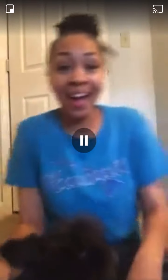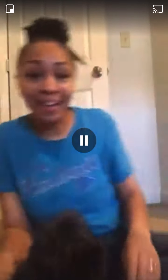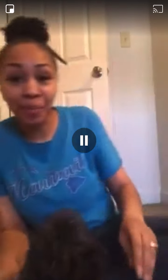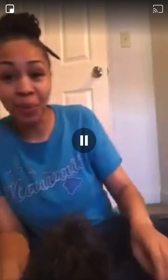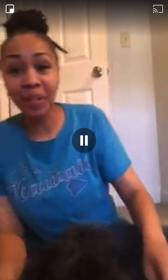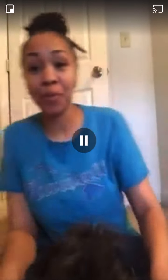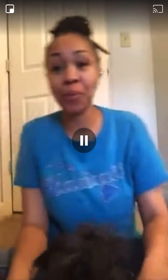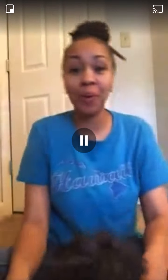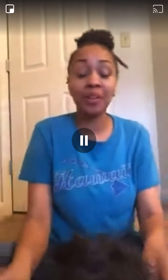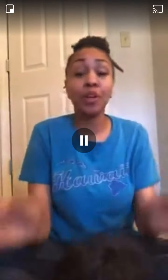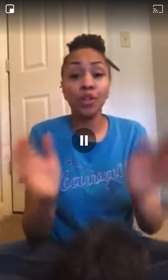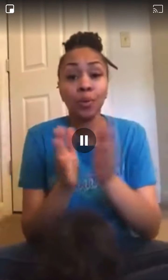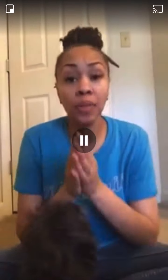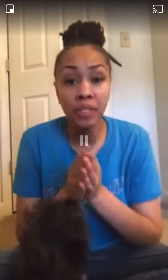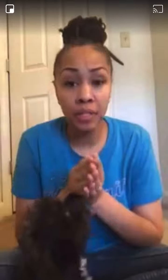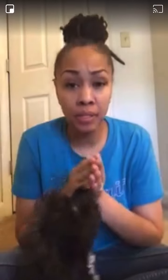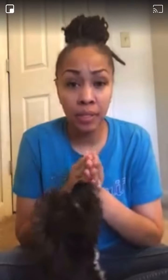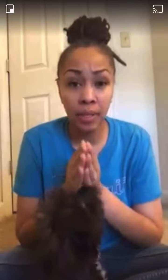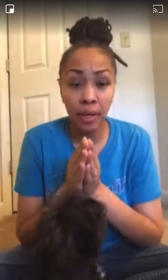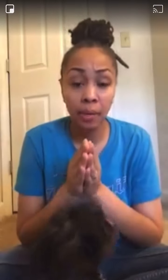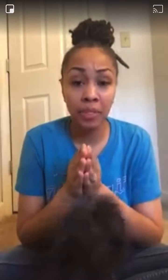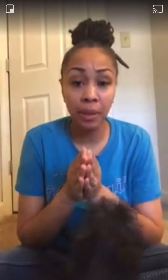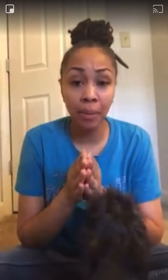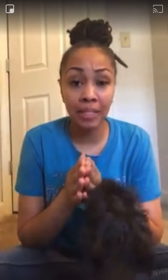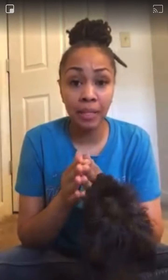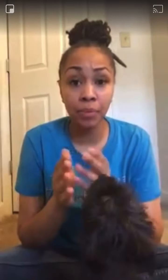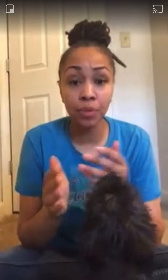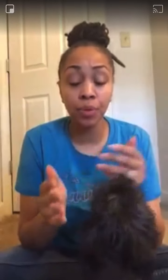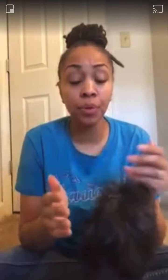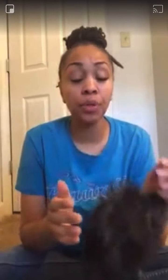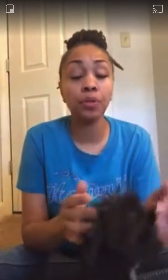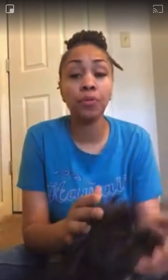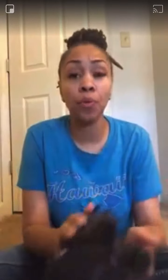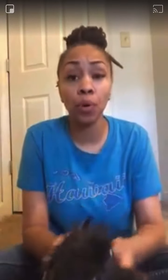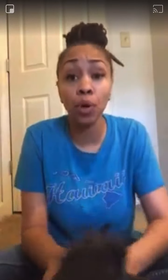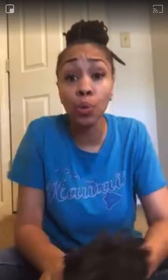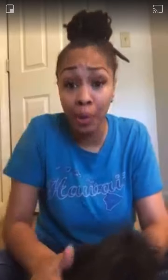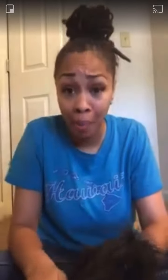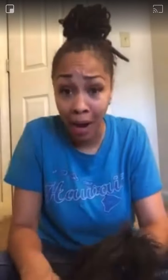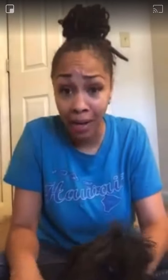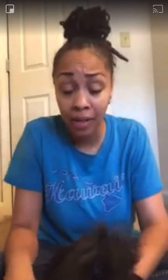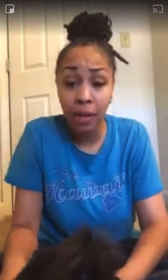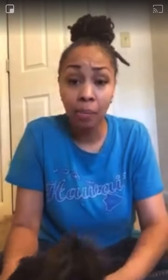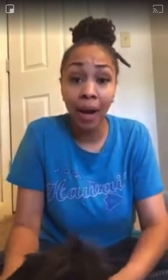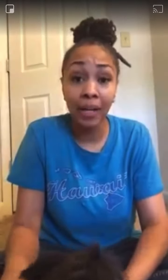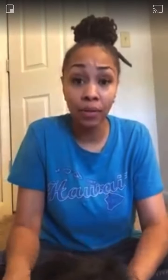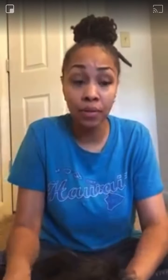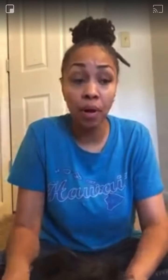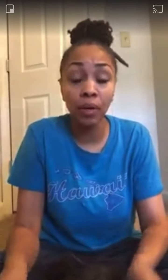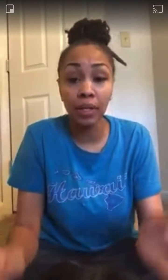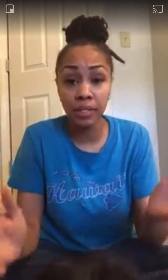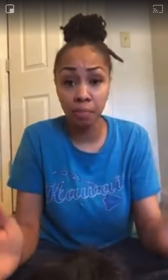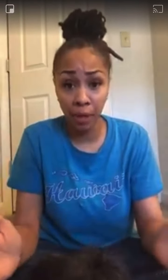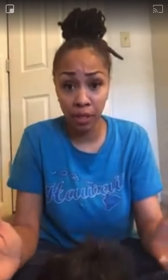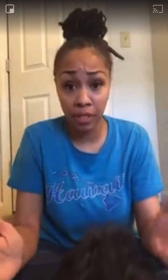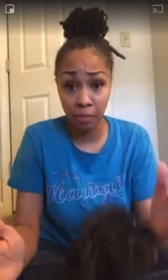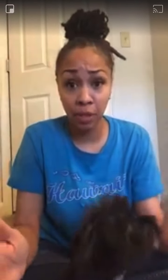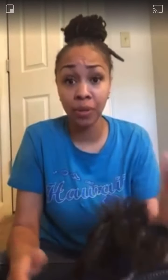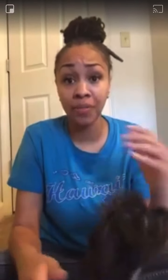Hi, good morning, everyone. So this is the step-by-step tutorial for Who Am I by Hillsong, and it's a mixture of